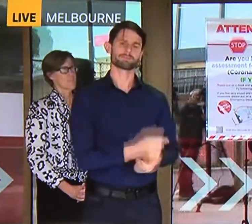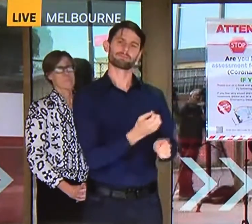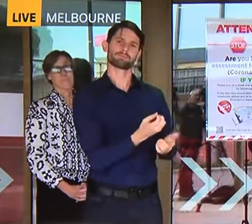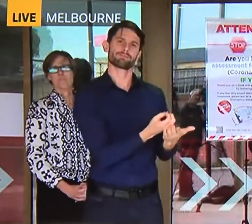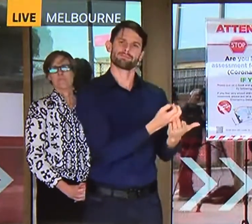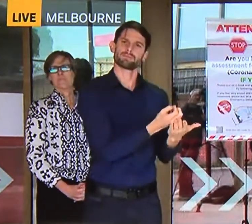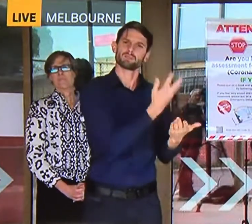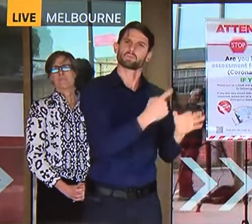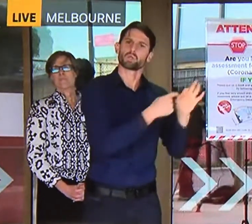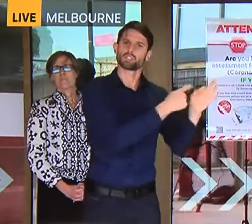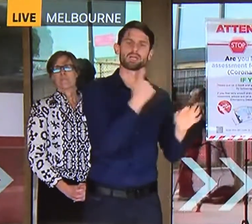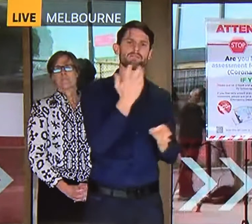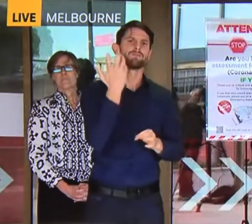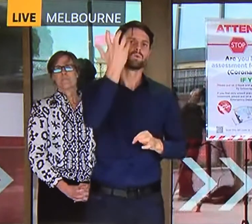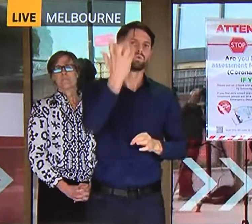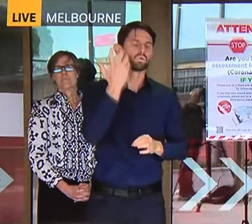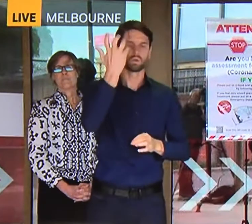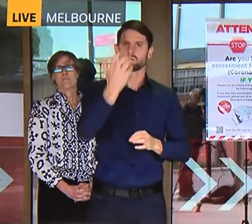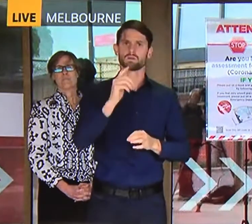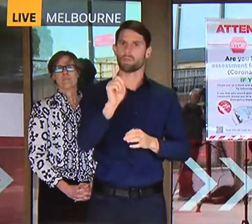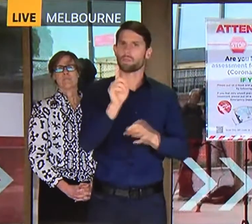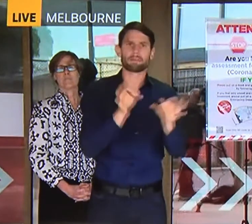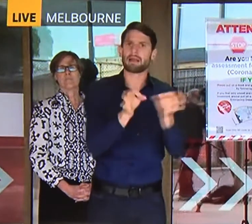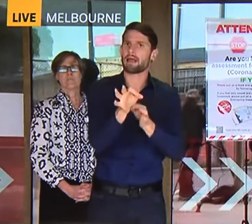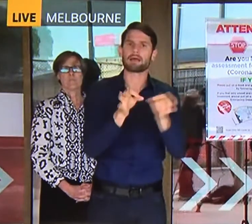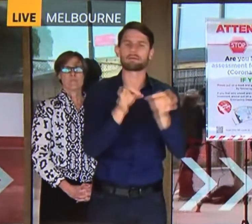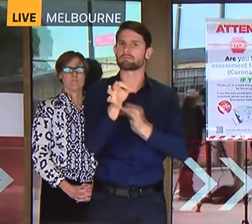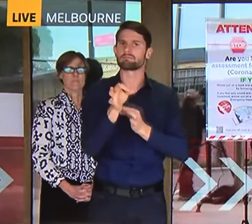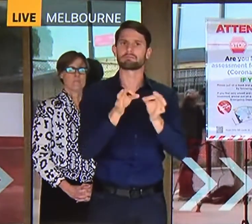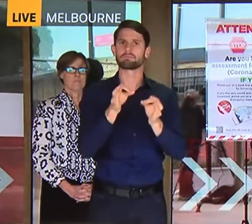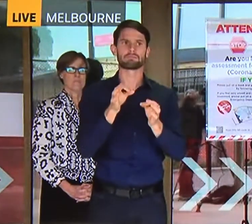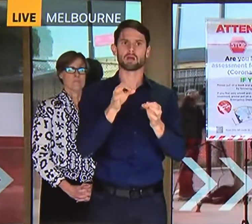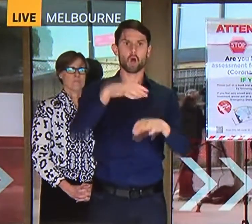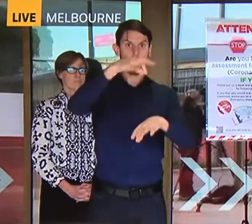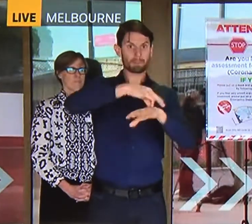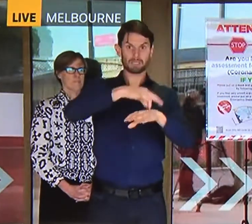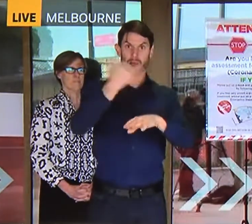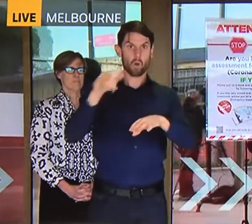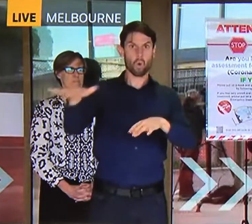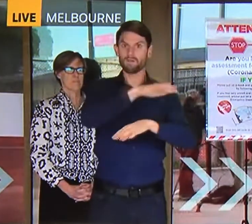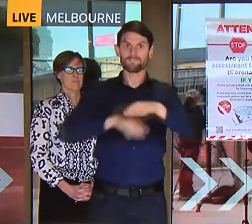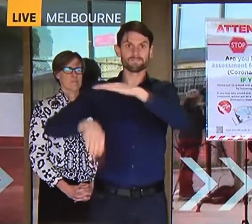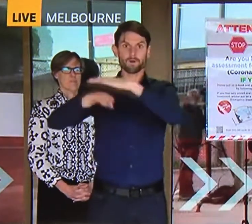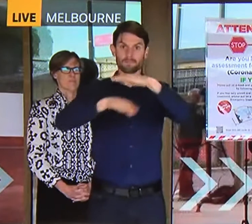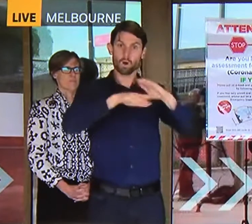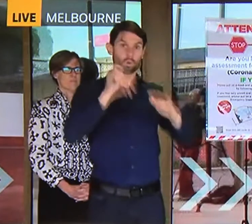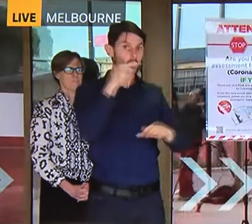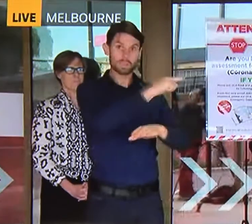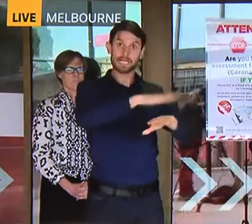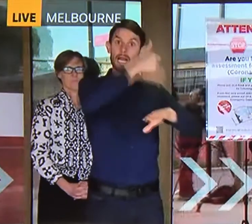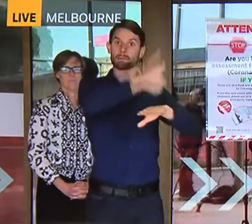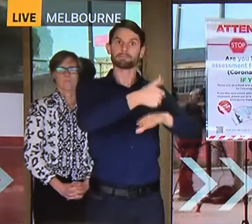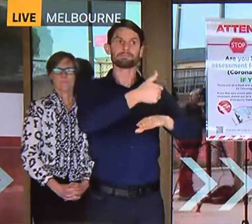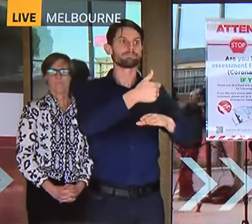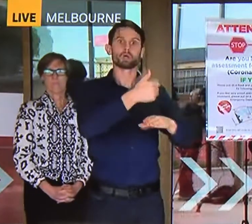this, what provisions have been put in place in Australia for sort of temporary or makeshift hospitals? Well, I think what we have focused